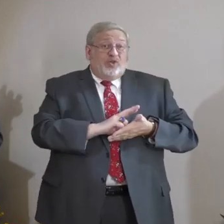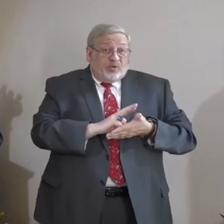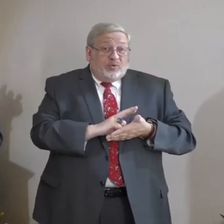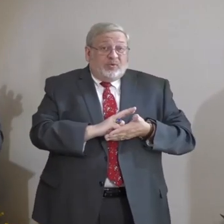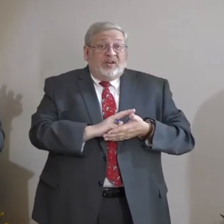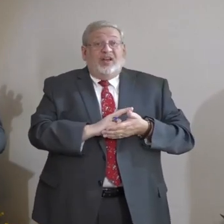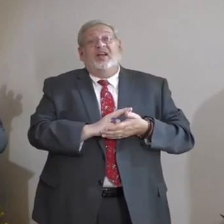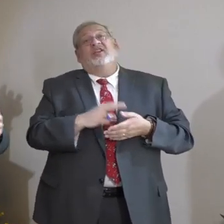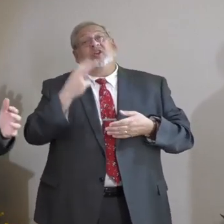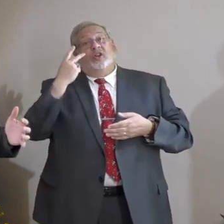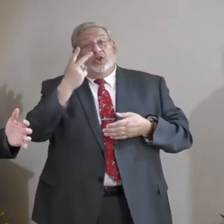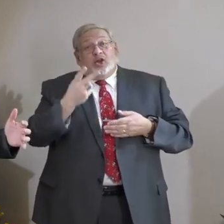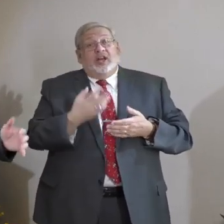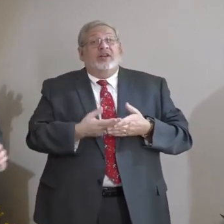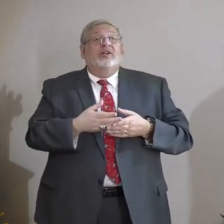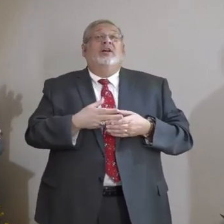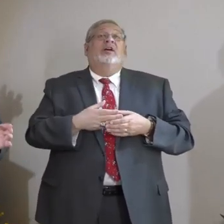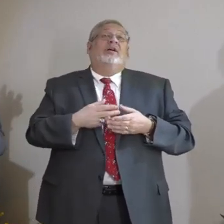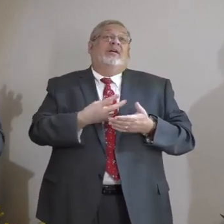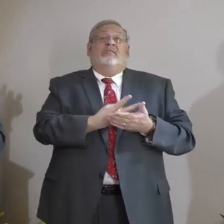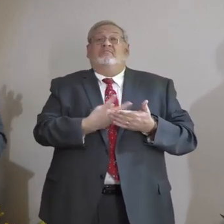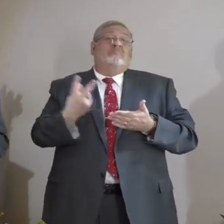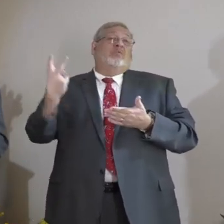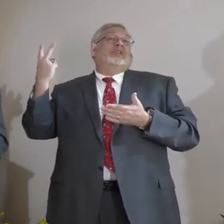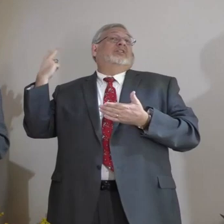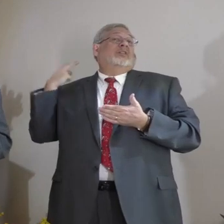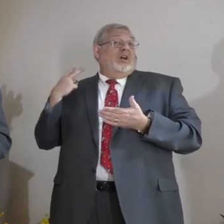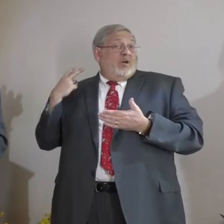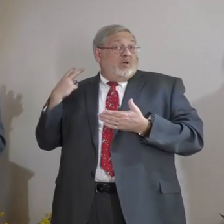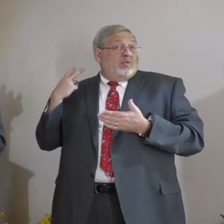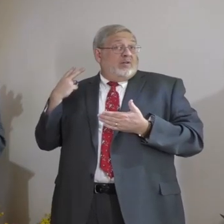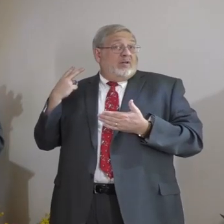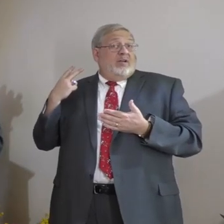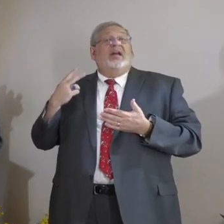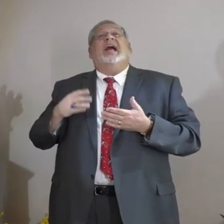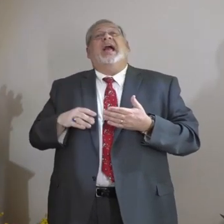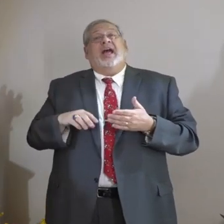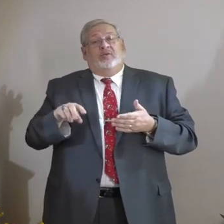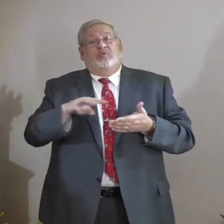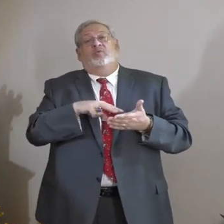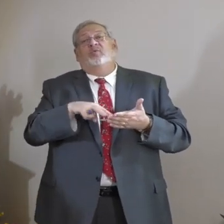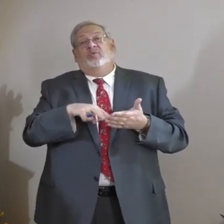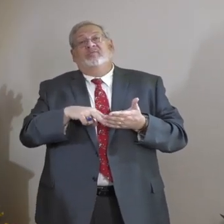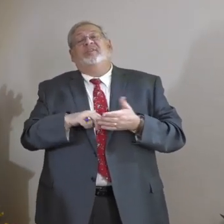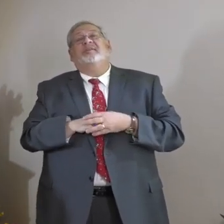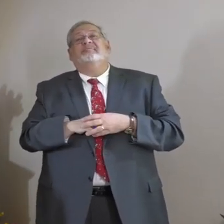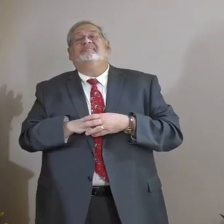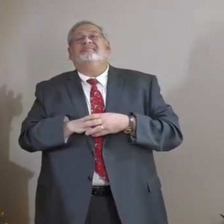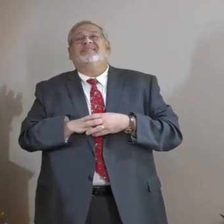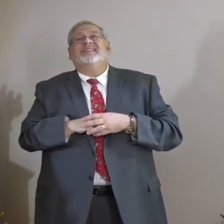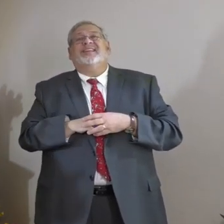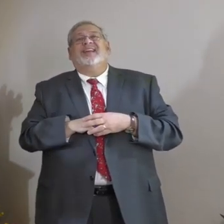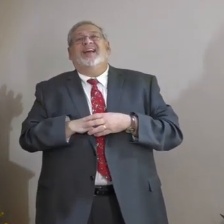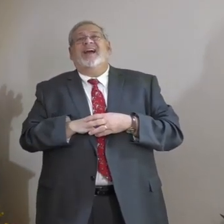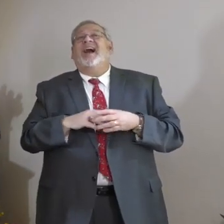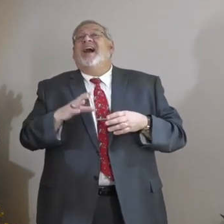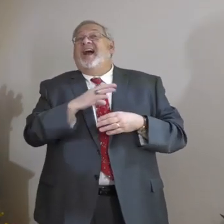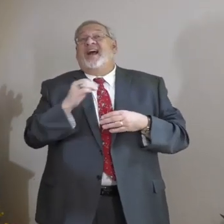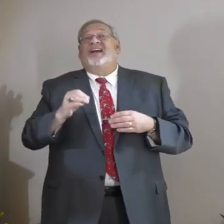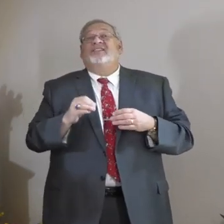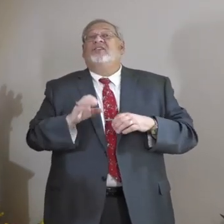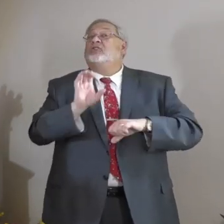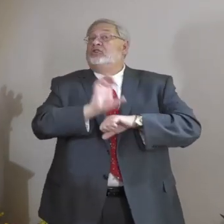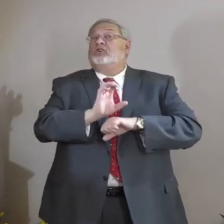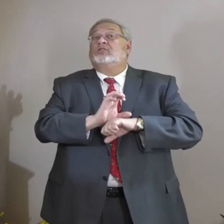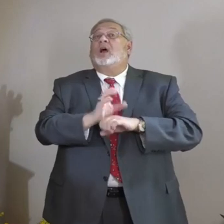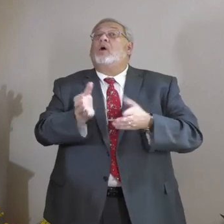at, you know, back weeks and go and take look at our study throughout the book of Habakkuk. Also, as a